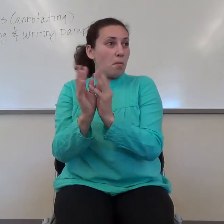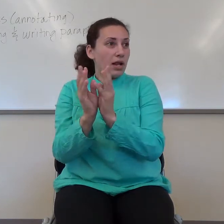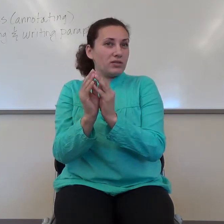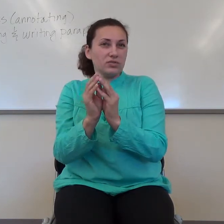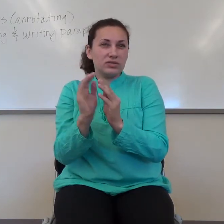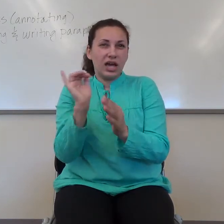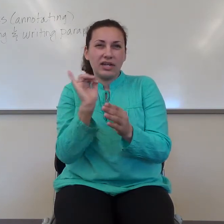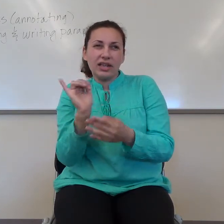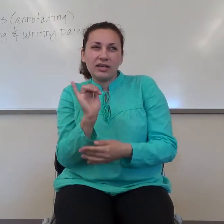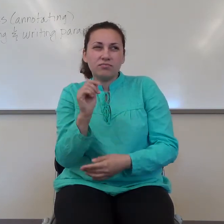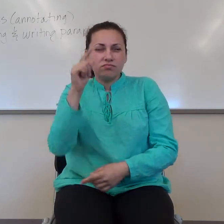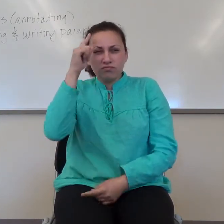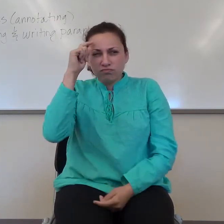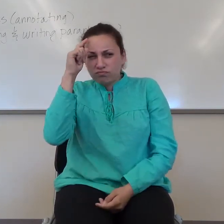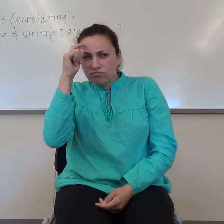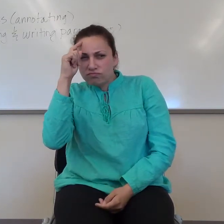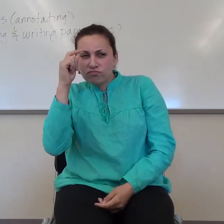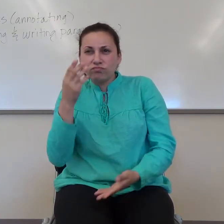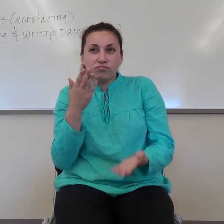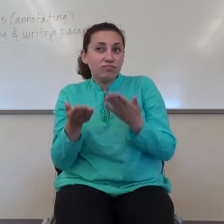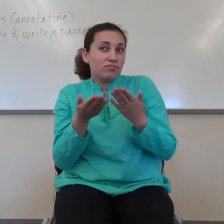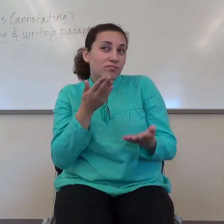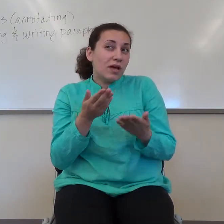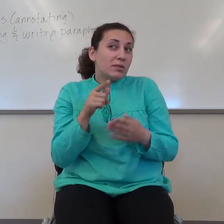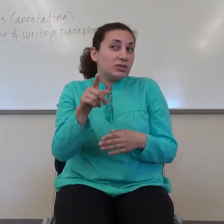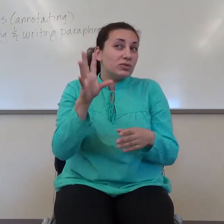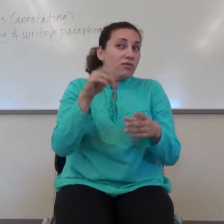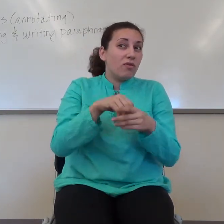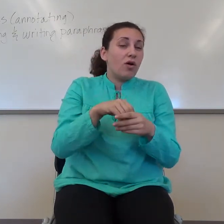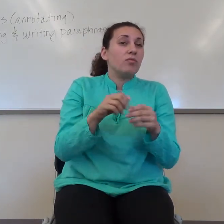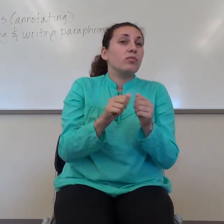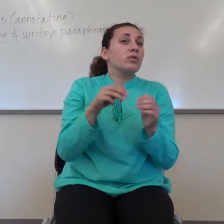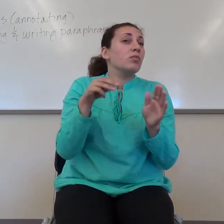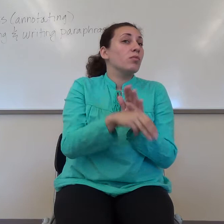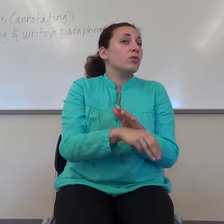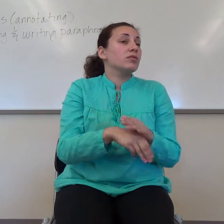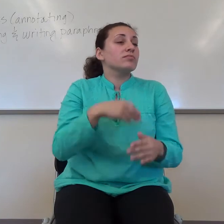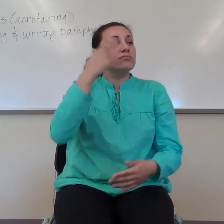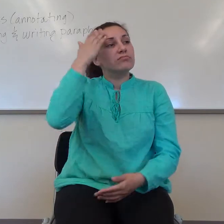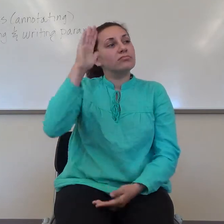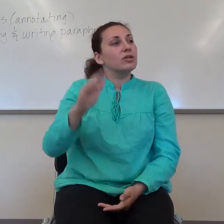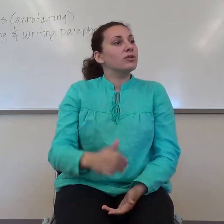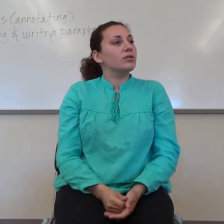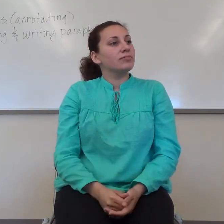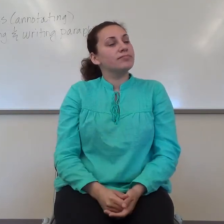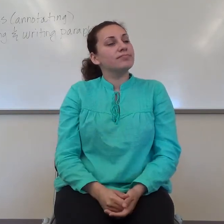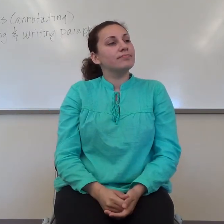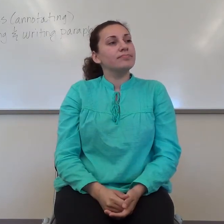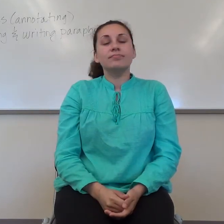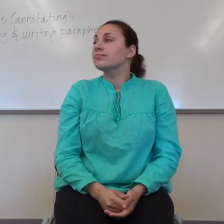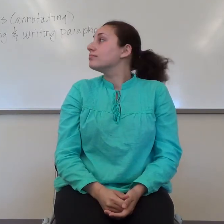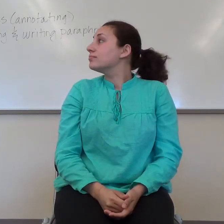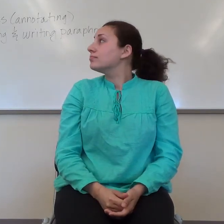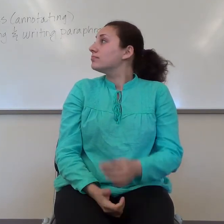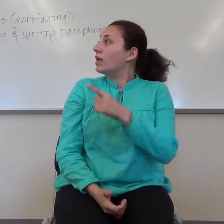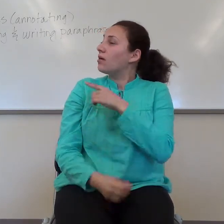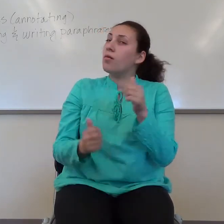There's this, argument there was a conspiracy. It's interesting. Okay, this one, most people, I think only